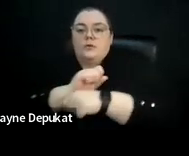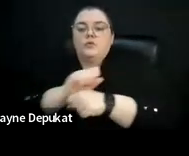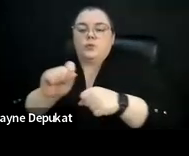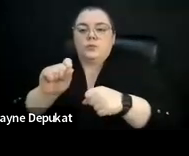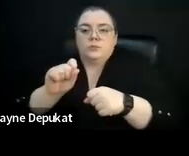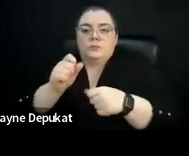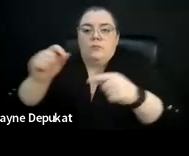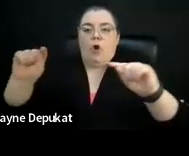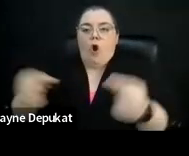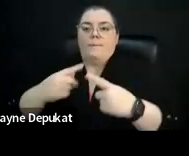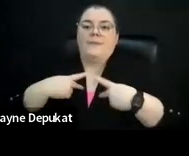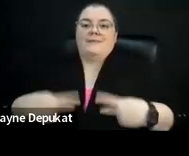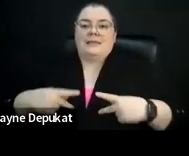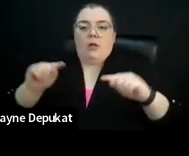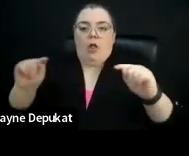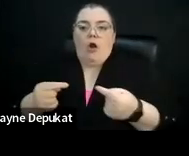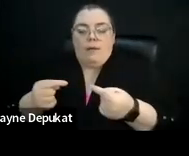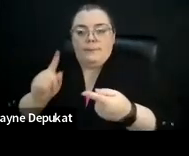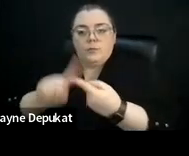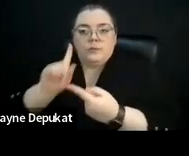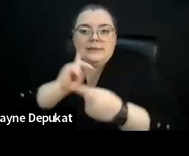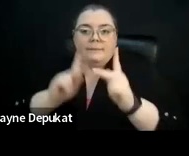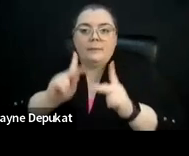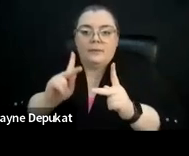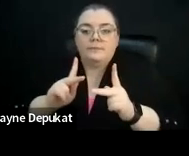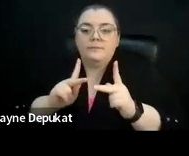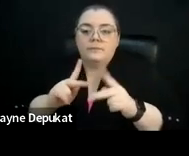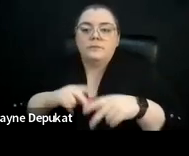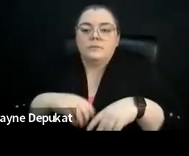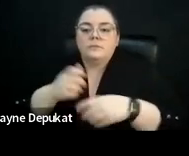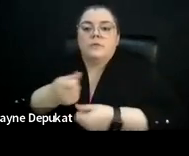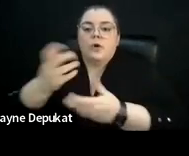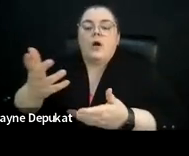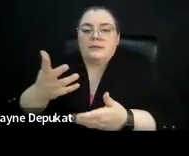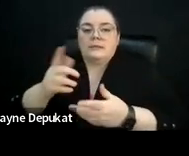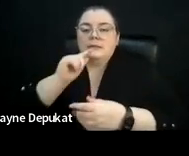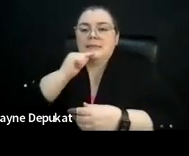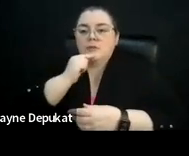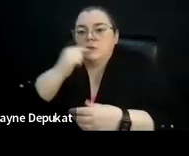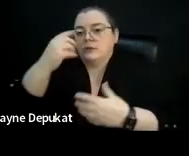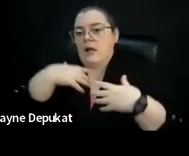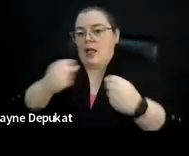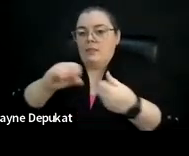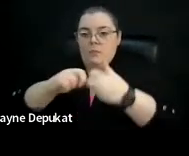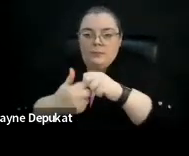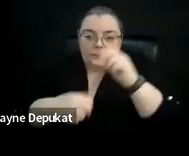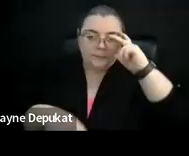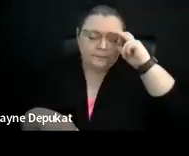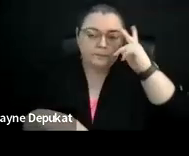So we see that. And it's doing actual physical harm to deaf patients. And it's causing